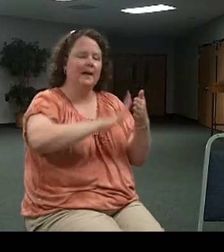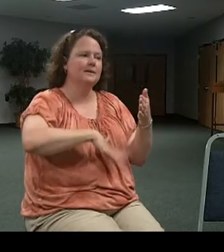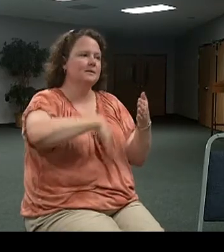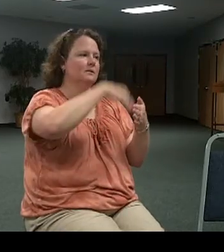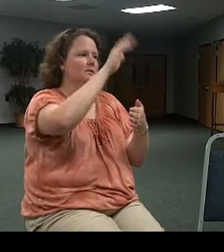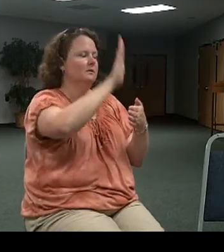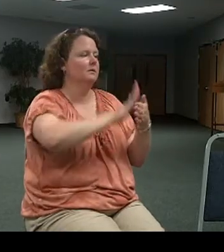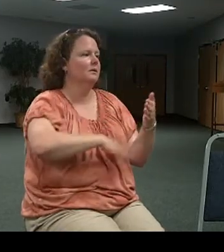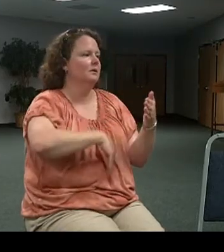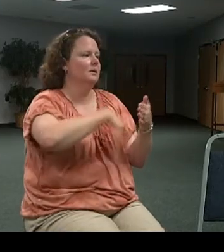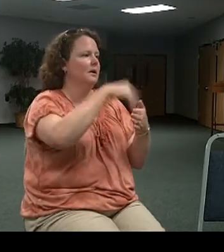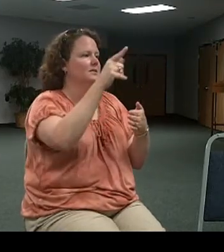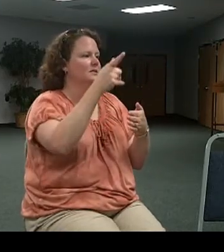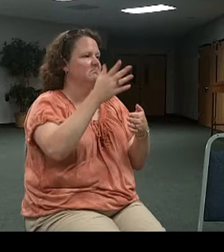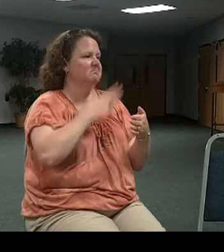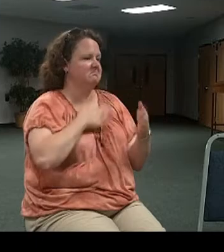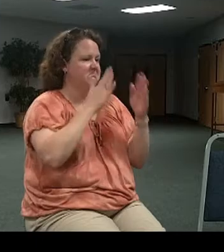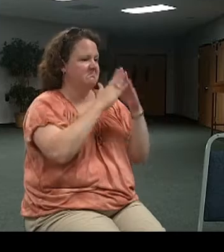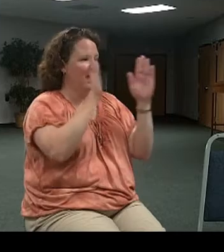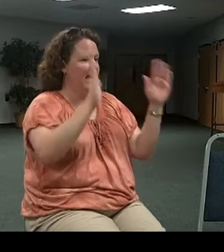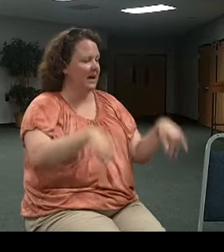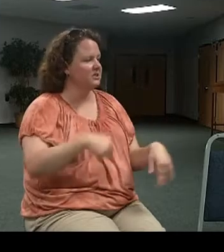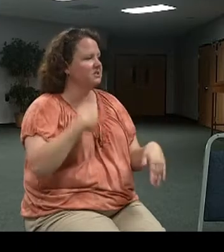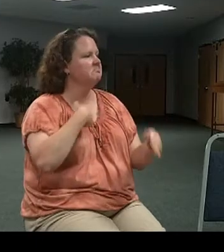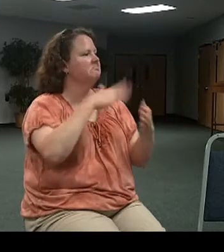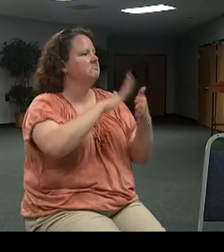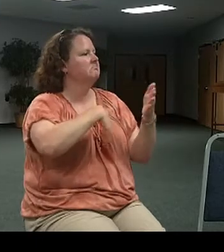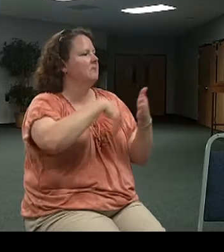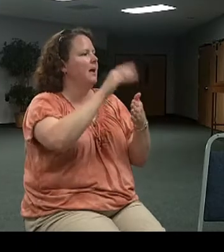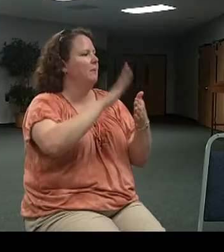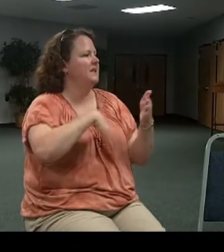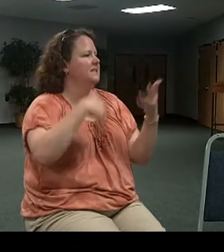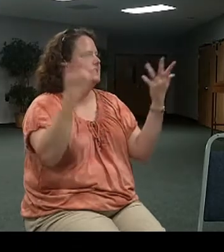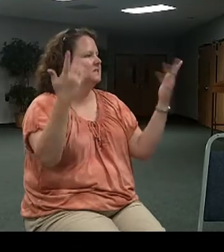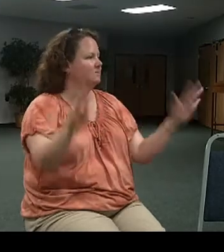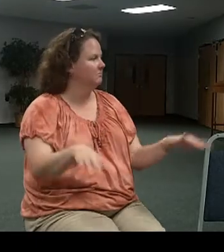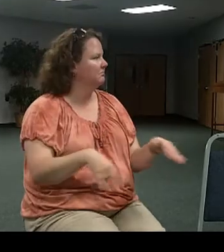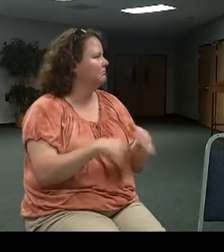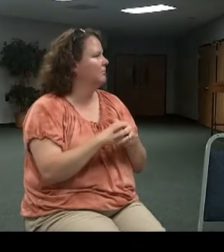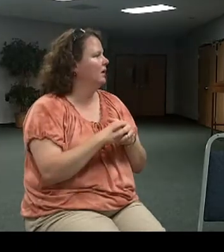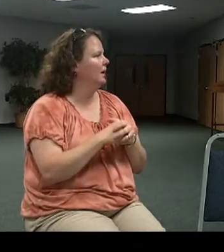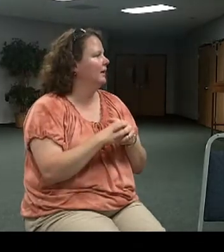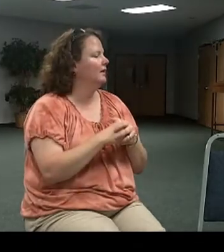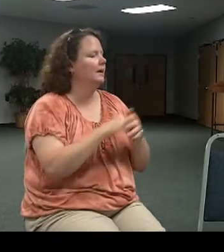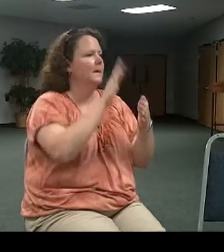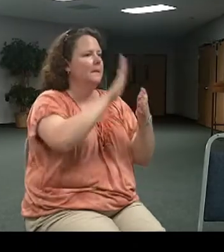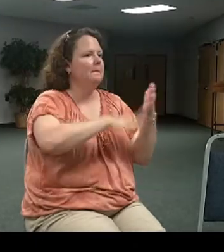paint, as in my house, I painted it. Okay?